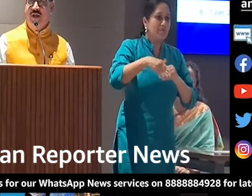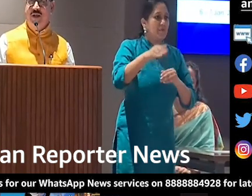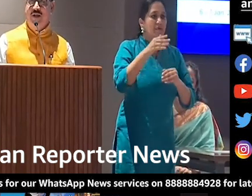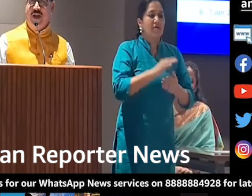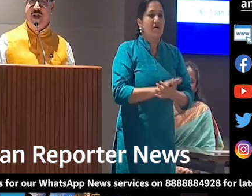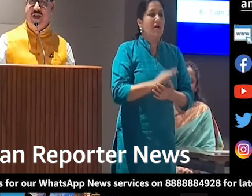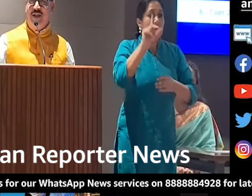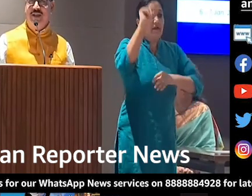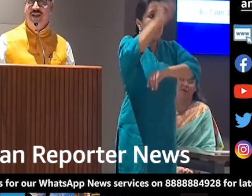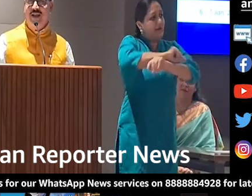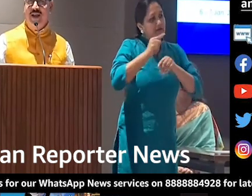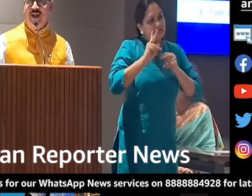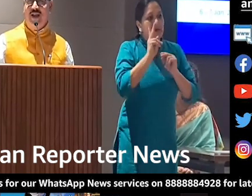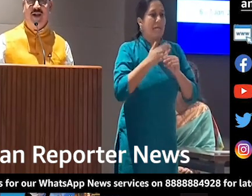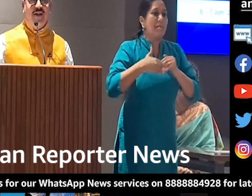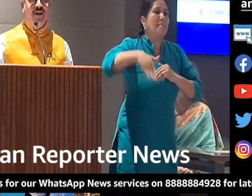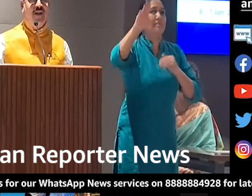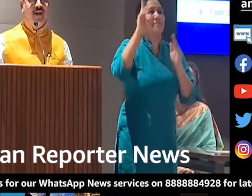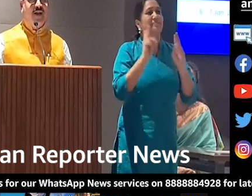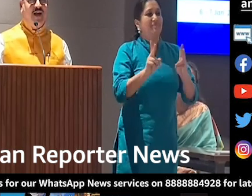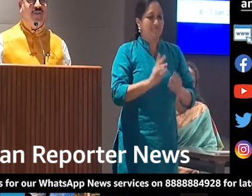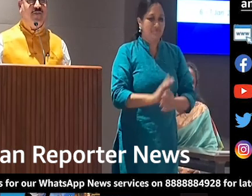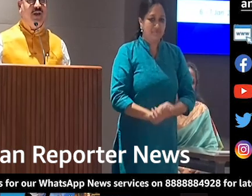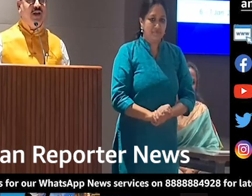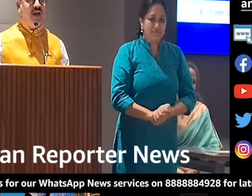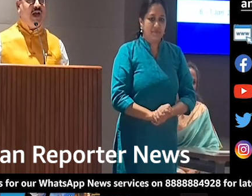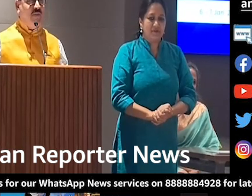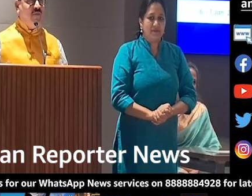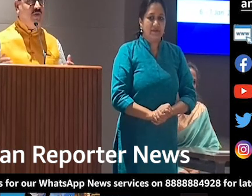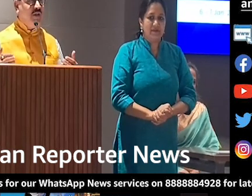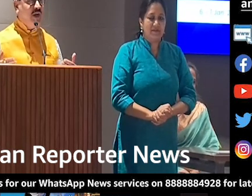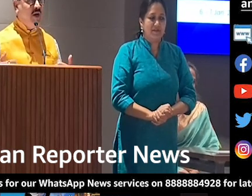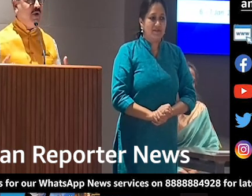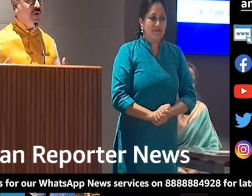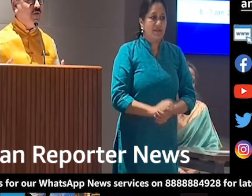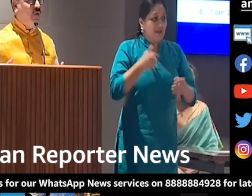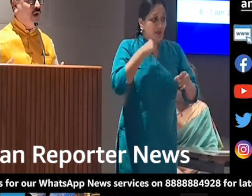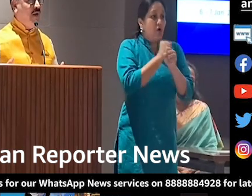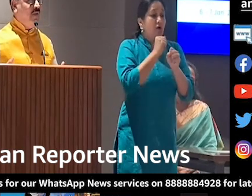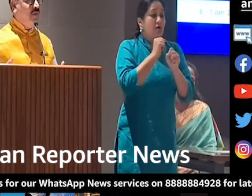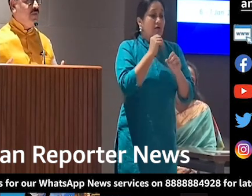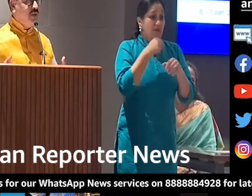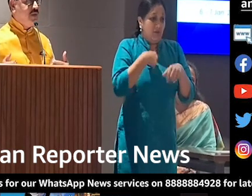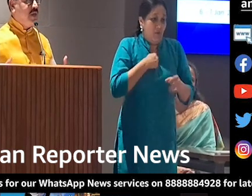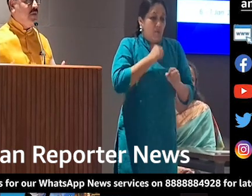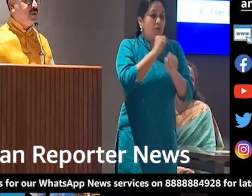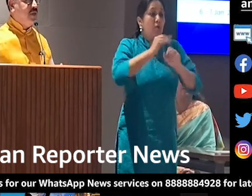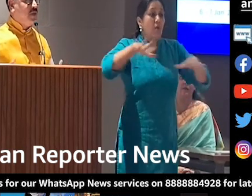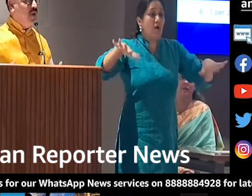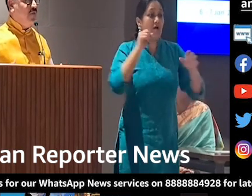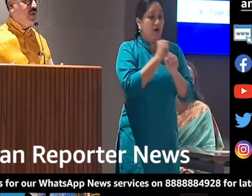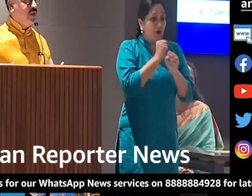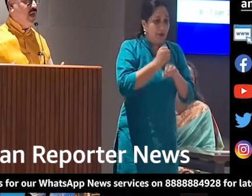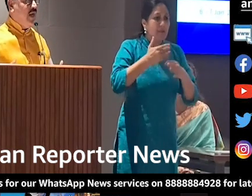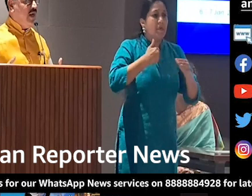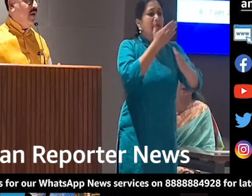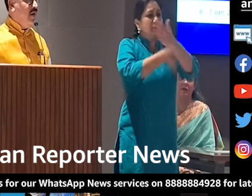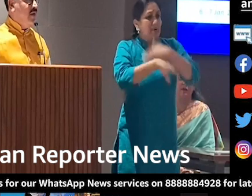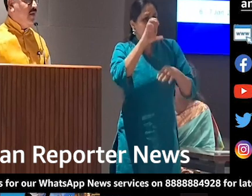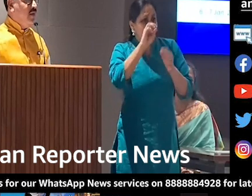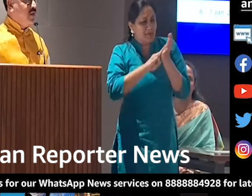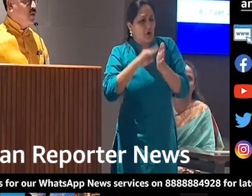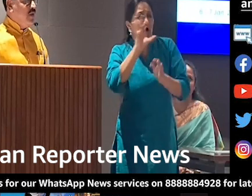another 10 days. And I feel we, the government of Goa, the State Commissioner's Office,